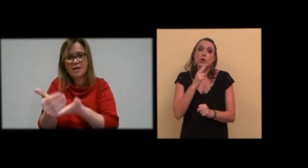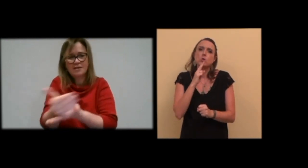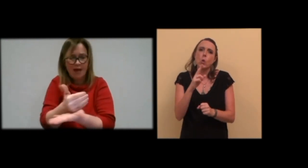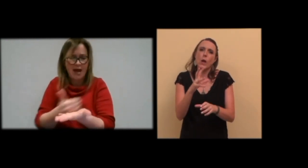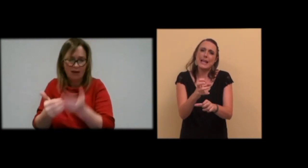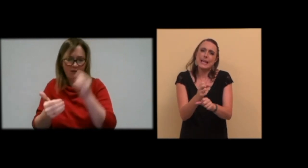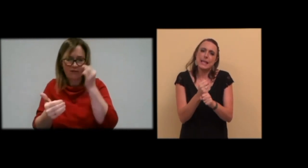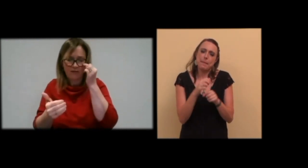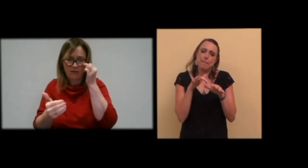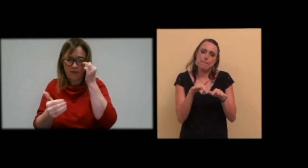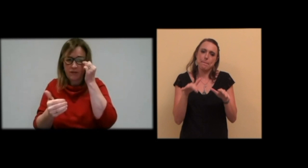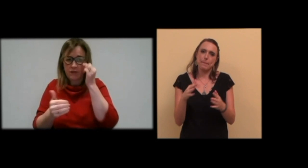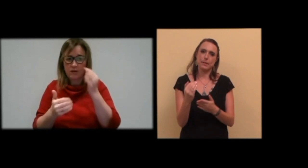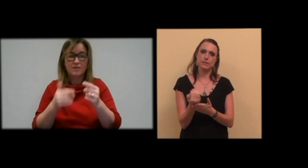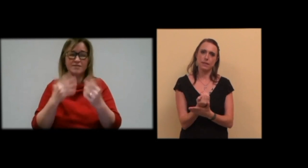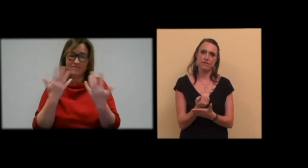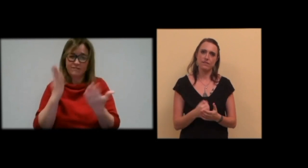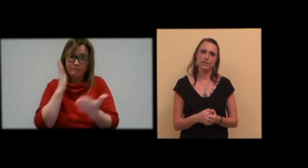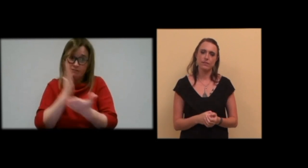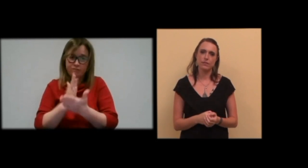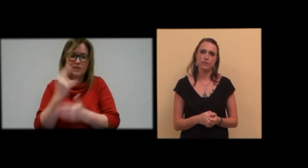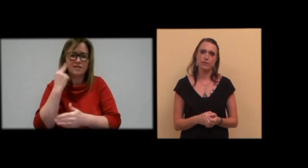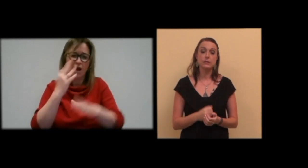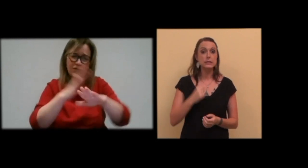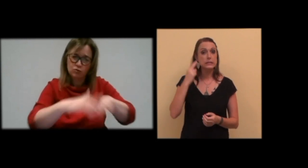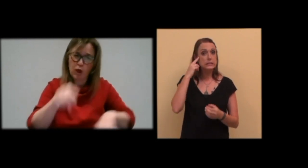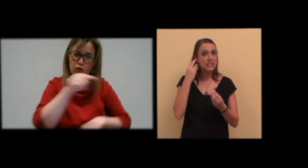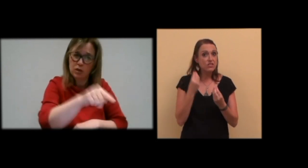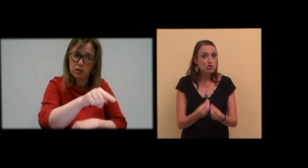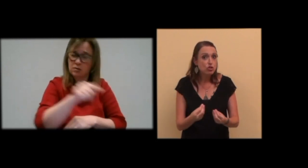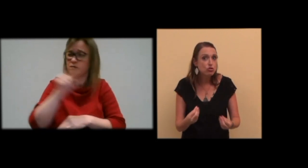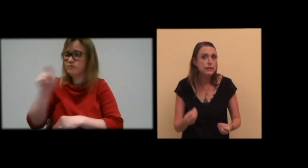any deaf community is to make sure that you keep people safe.